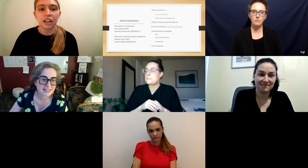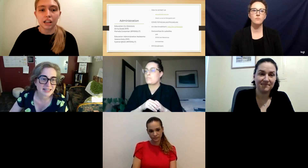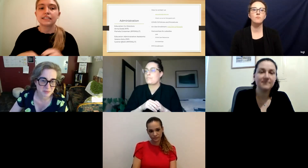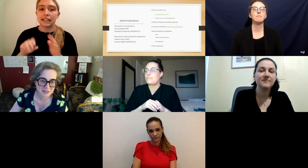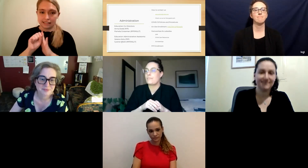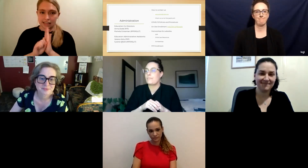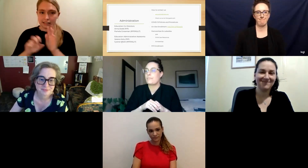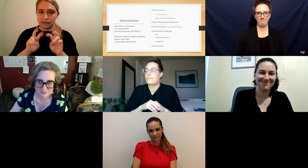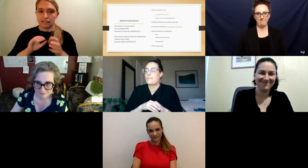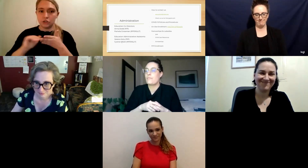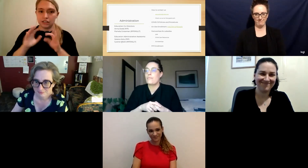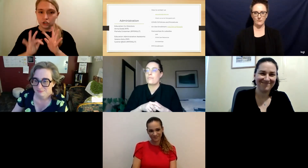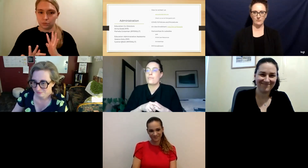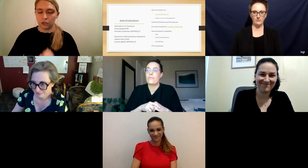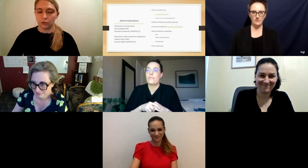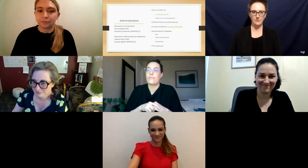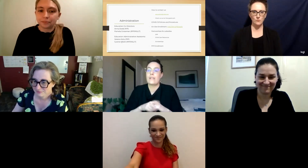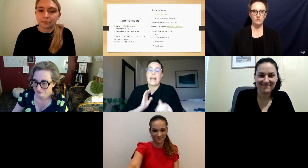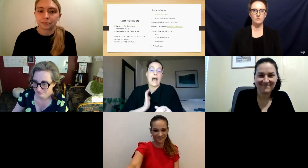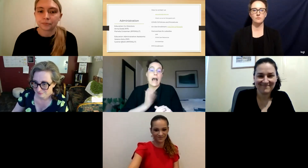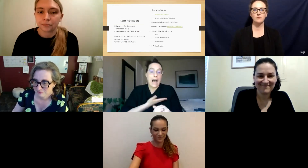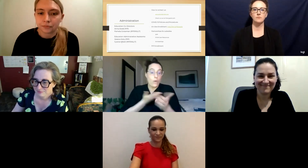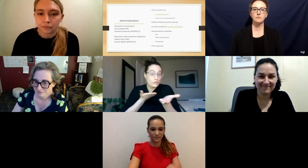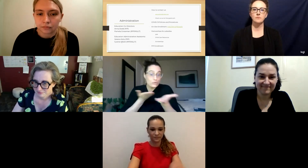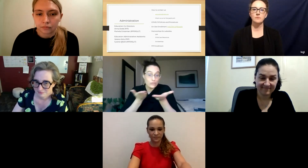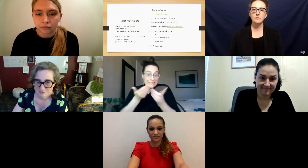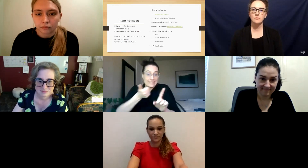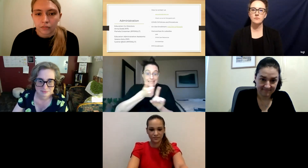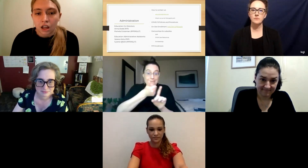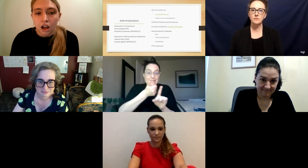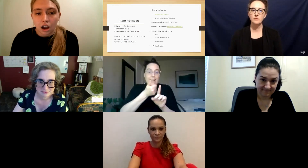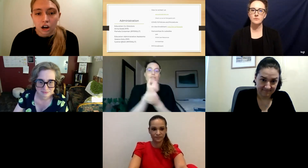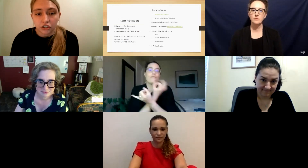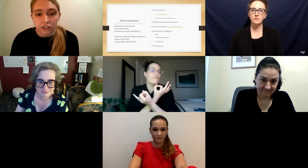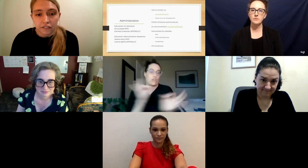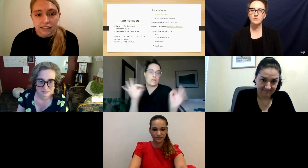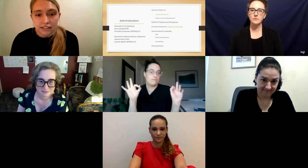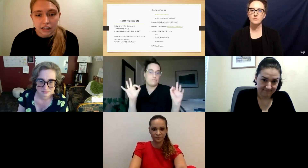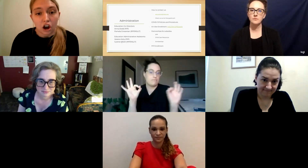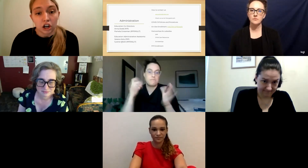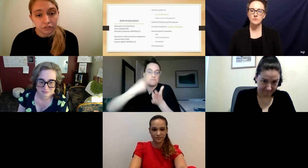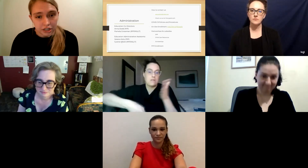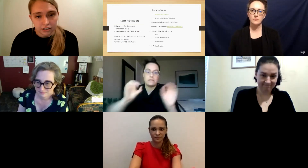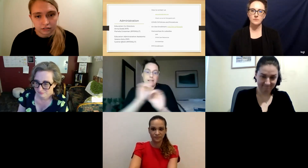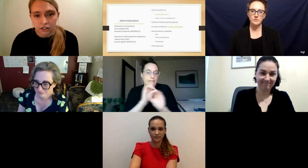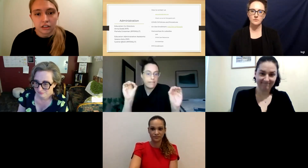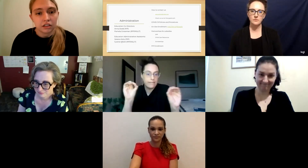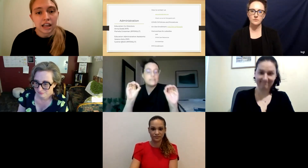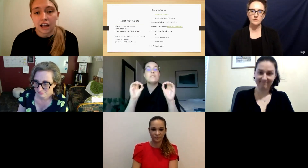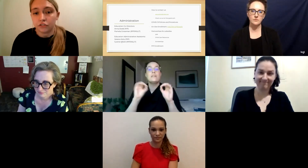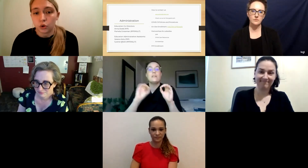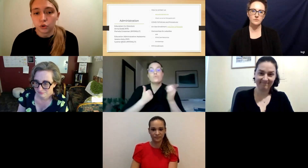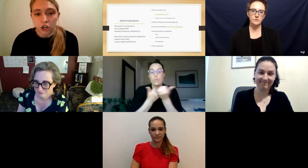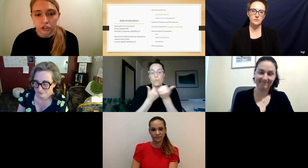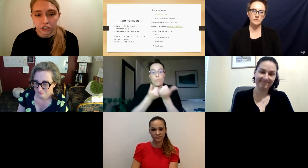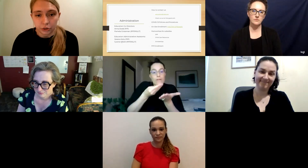state assessment. State assessment, excuse the interpreter. Our services are free. They